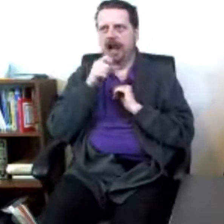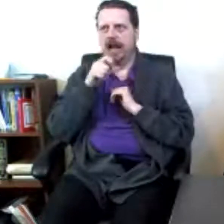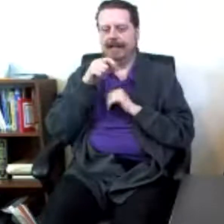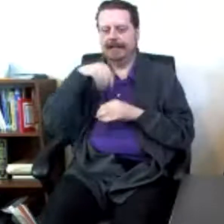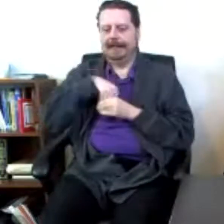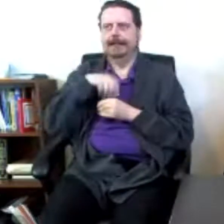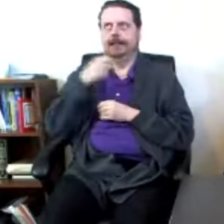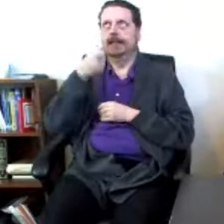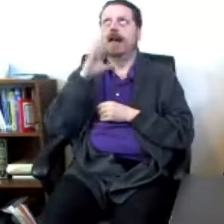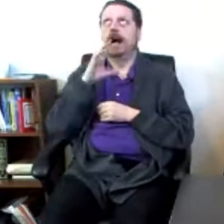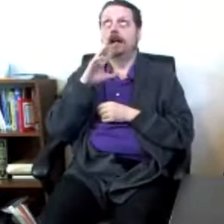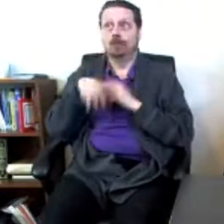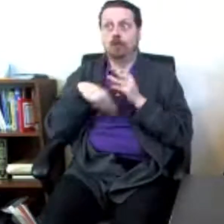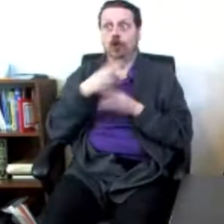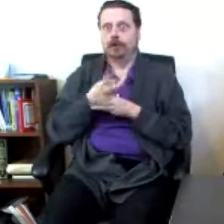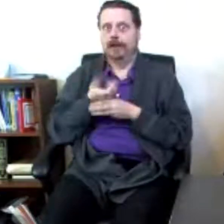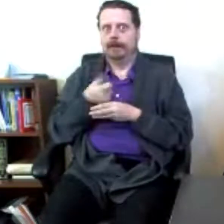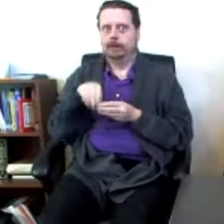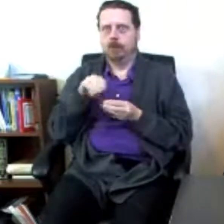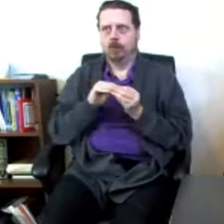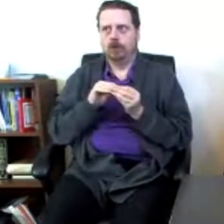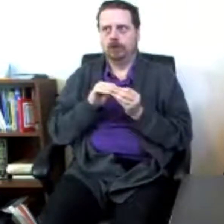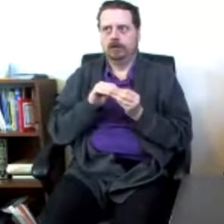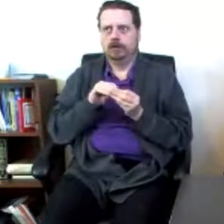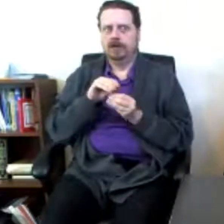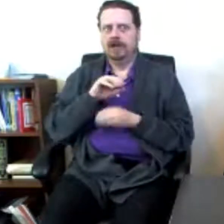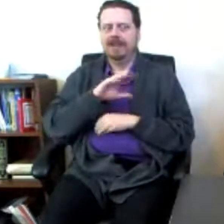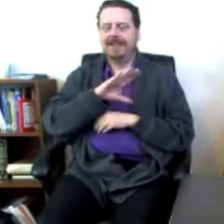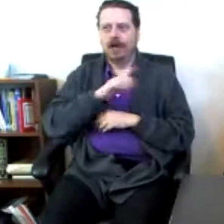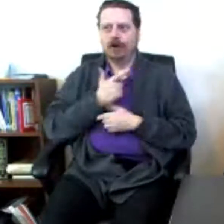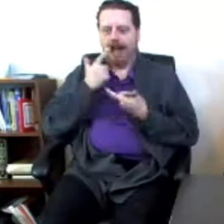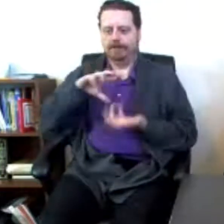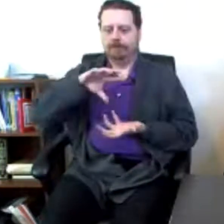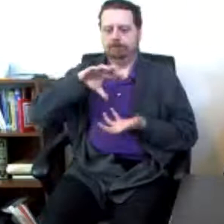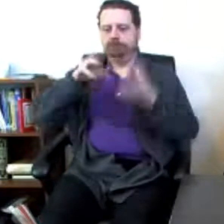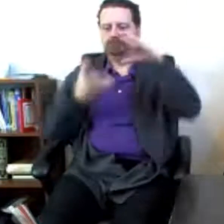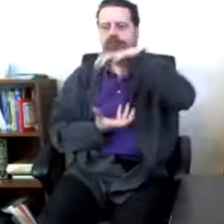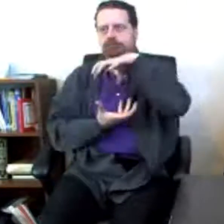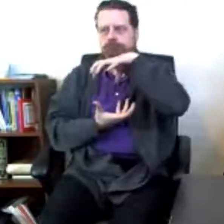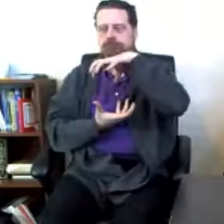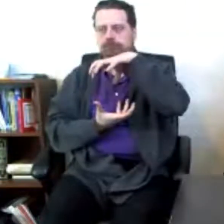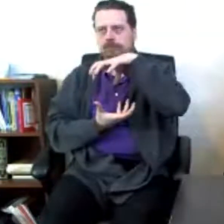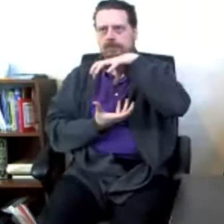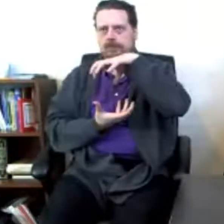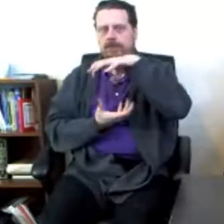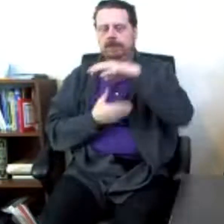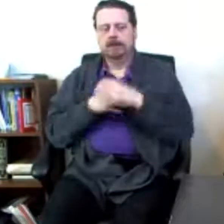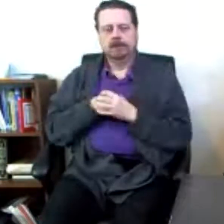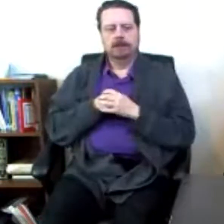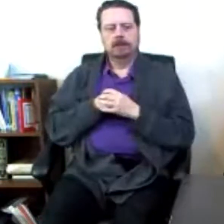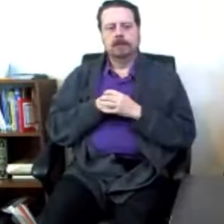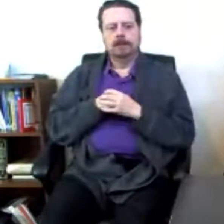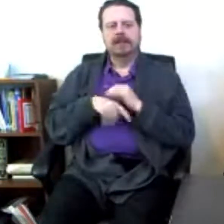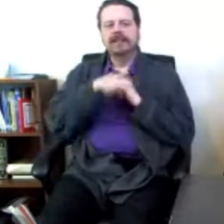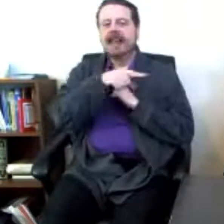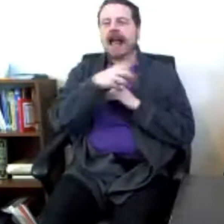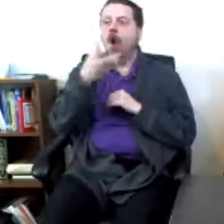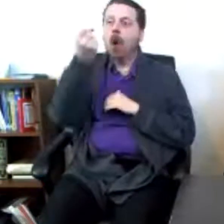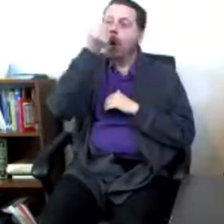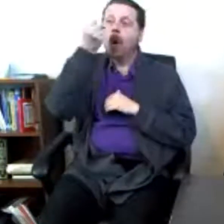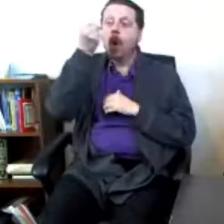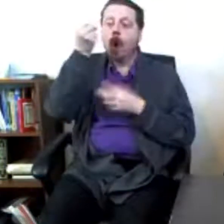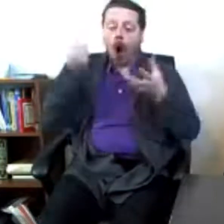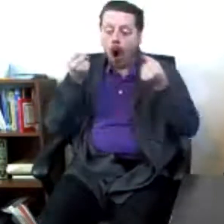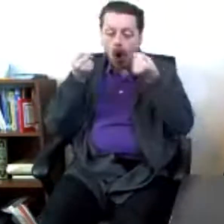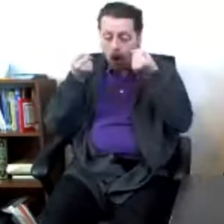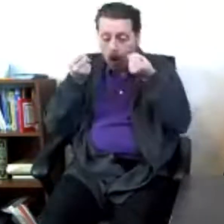have left the gravity center of life, any life. And what they are holding on